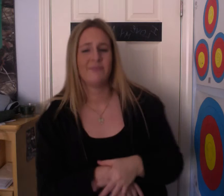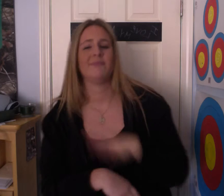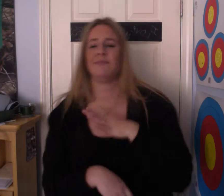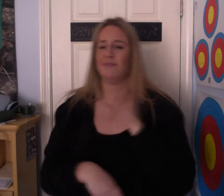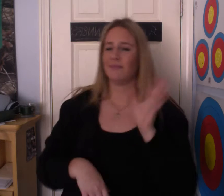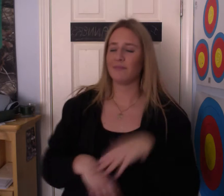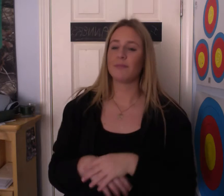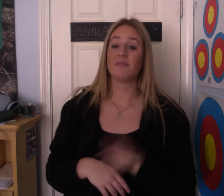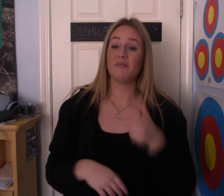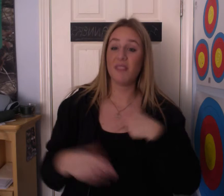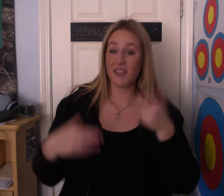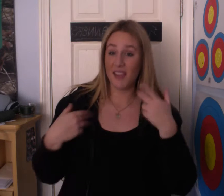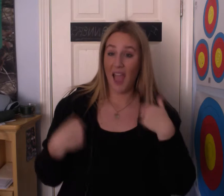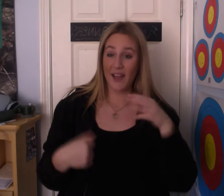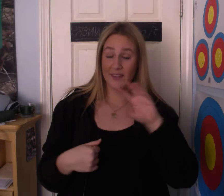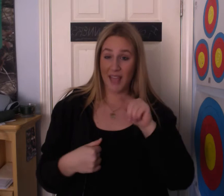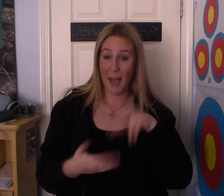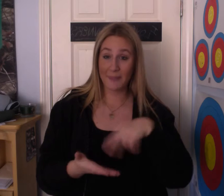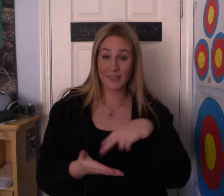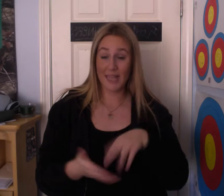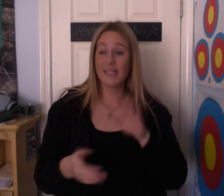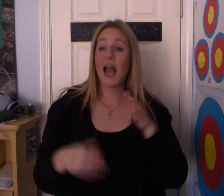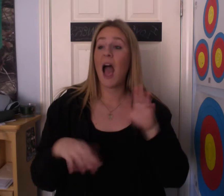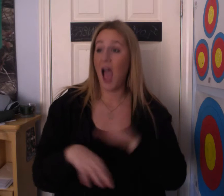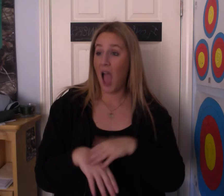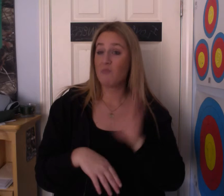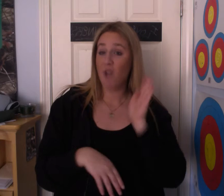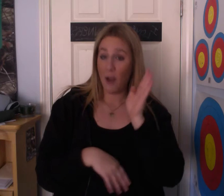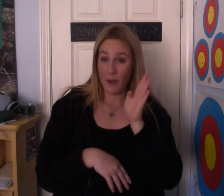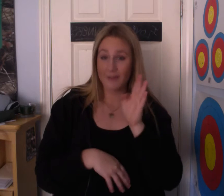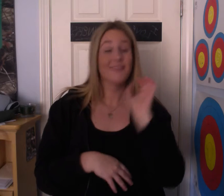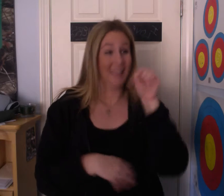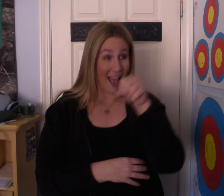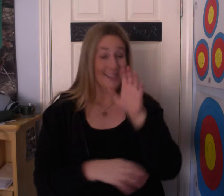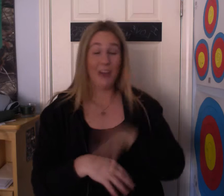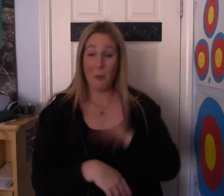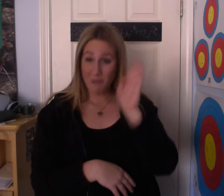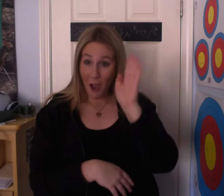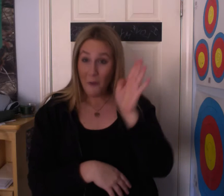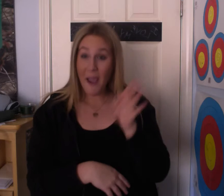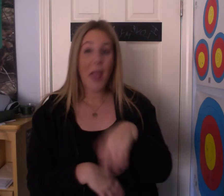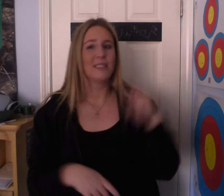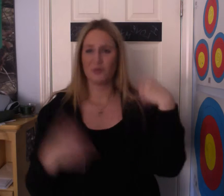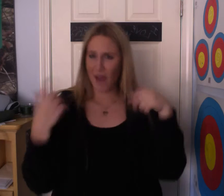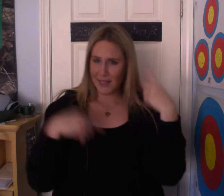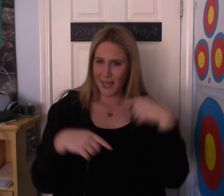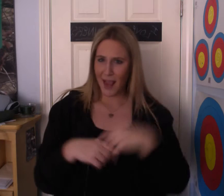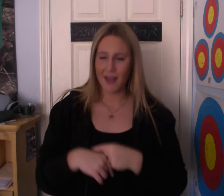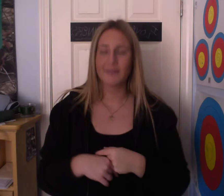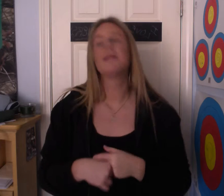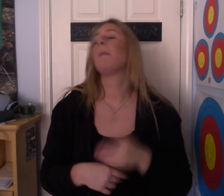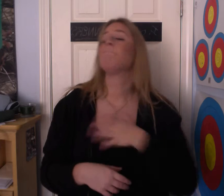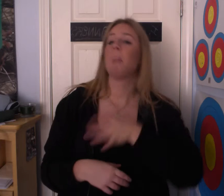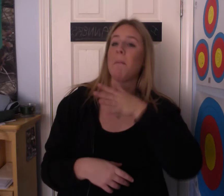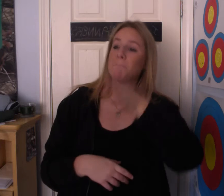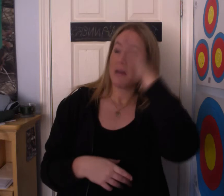I have tap danced on Broadway. Yeah, on Broadway. It's crazy. My parents couldn't afford physical